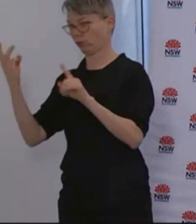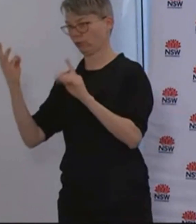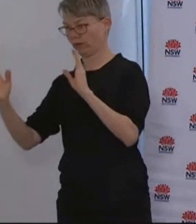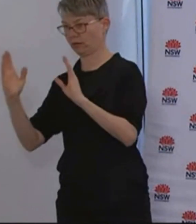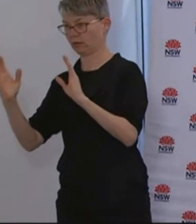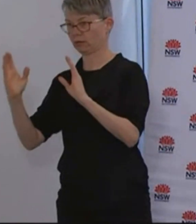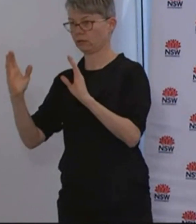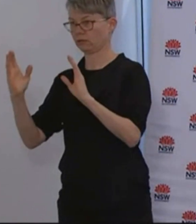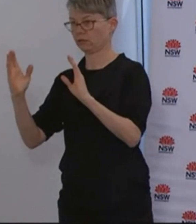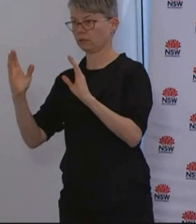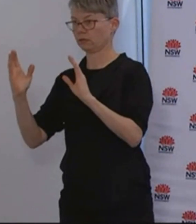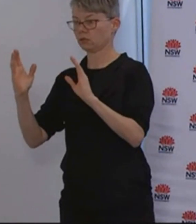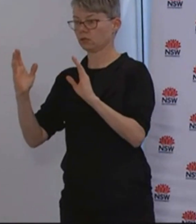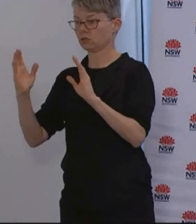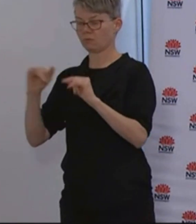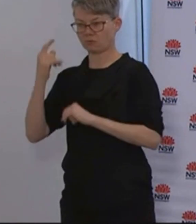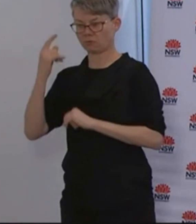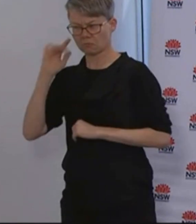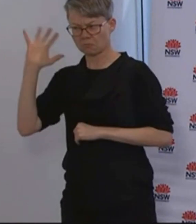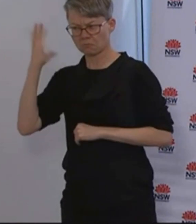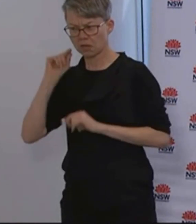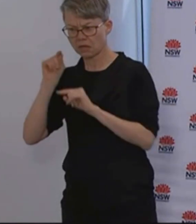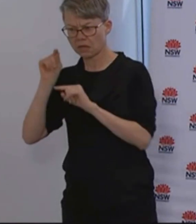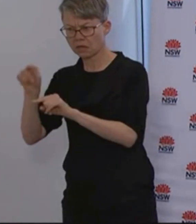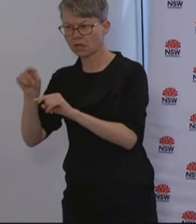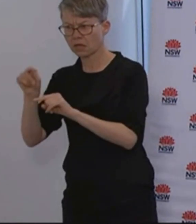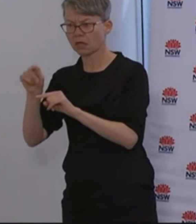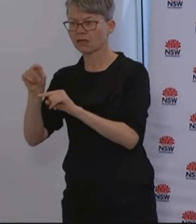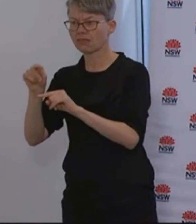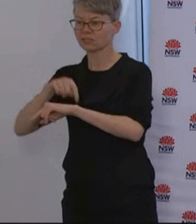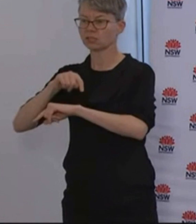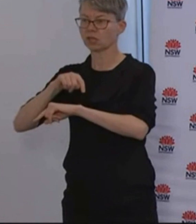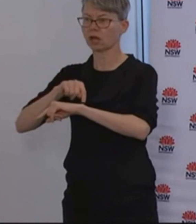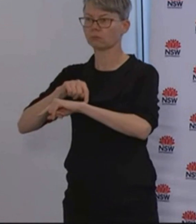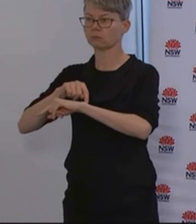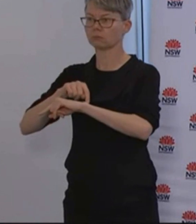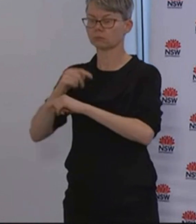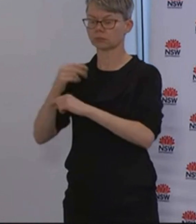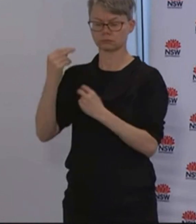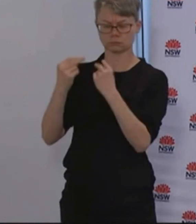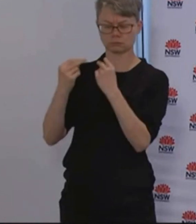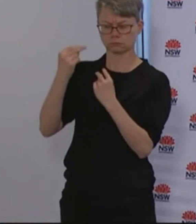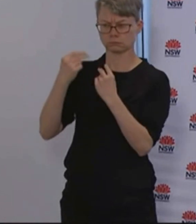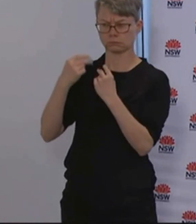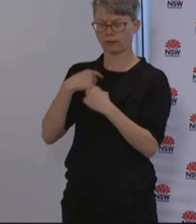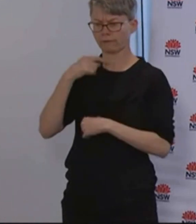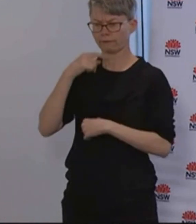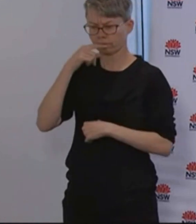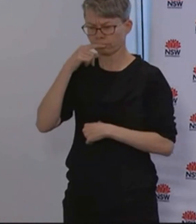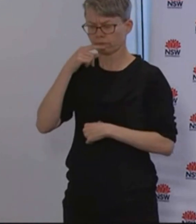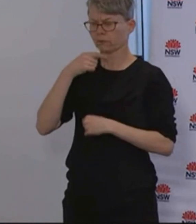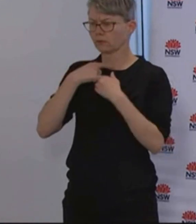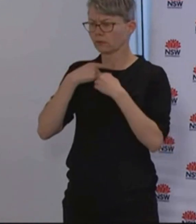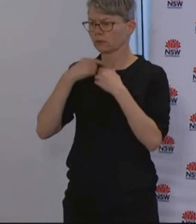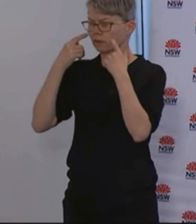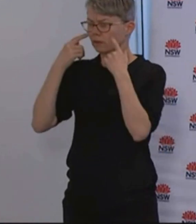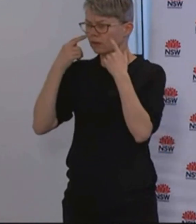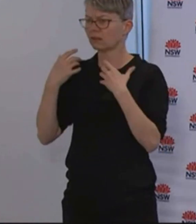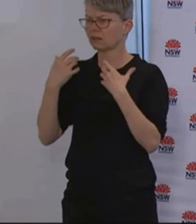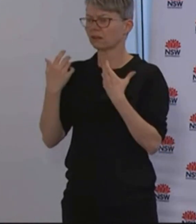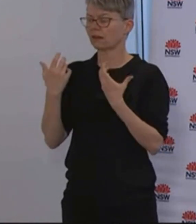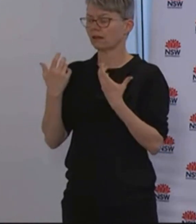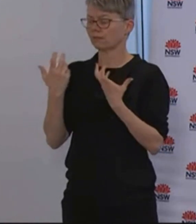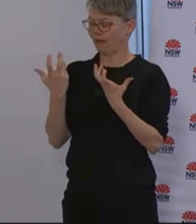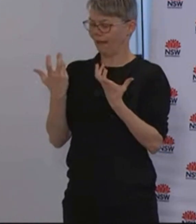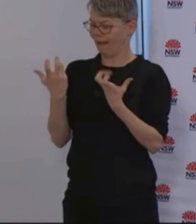Health urges anyone who attended these venues at these times to watch for any COVID symptoms, and if they occur,